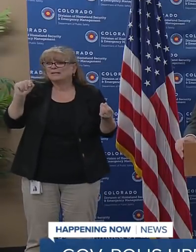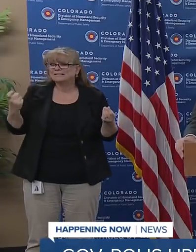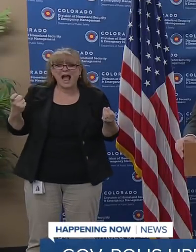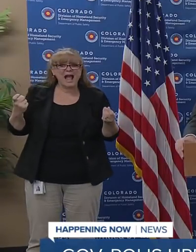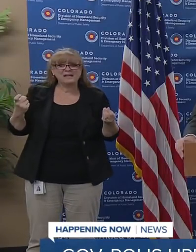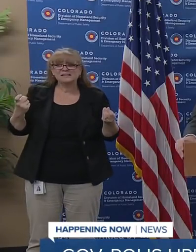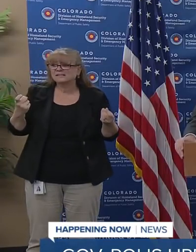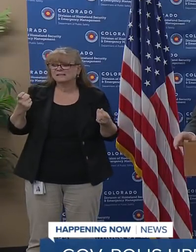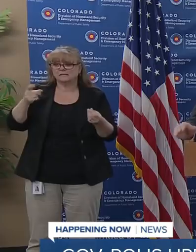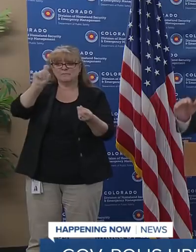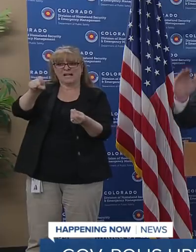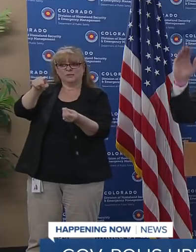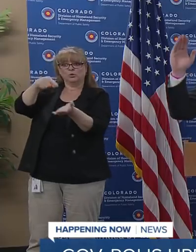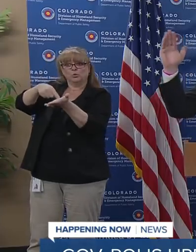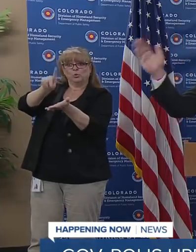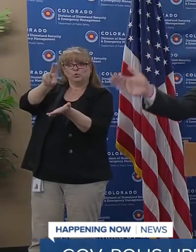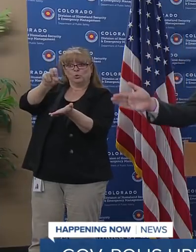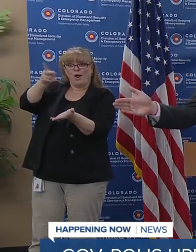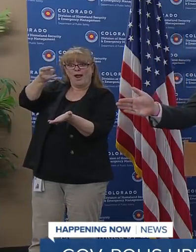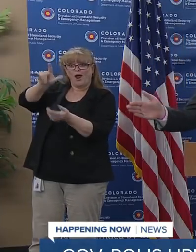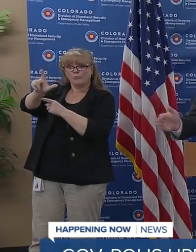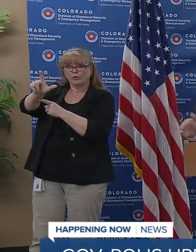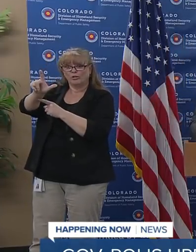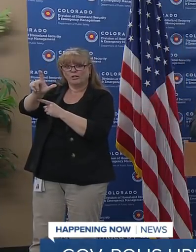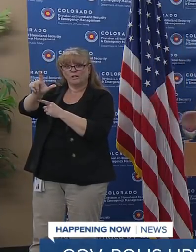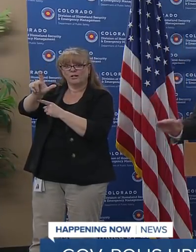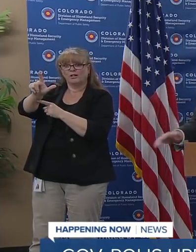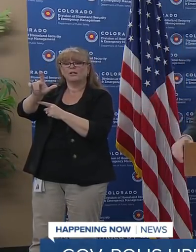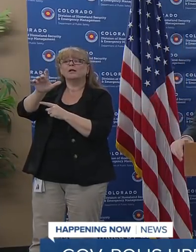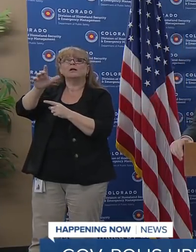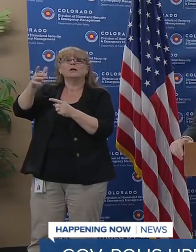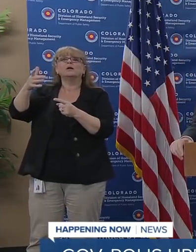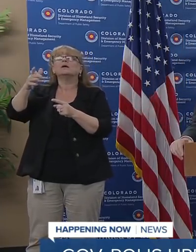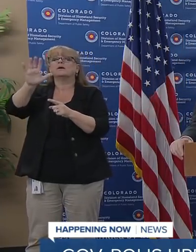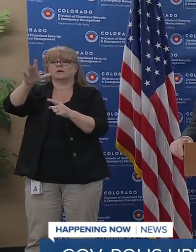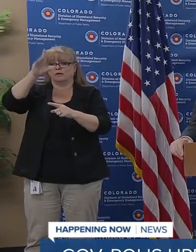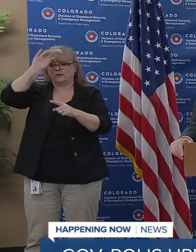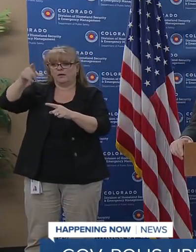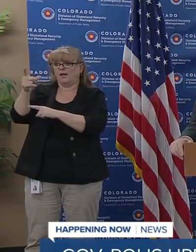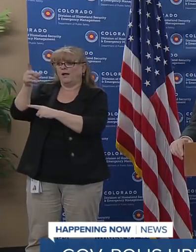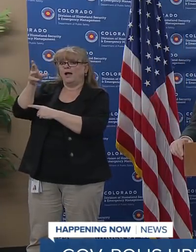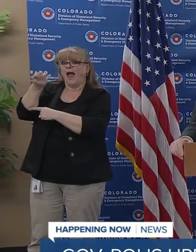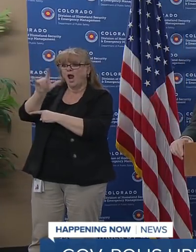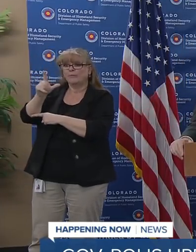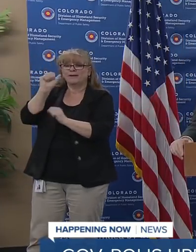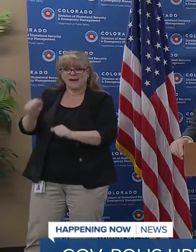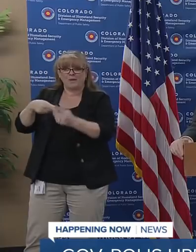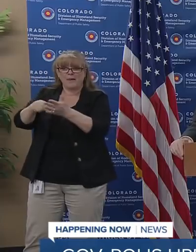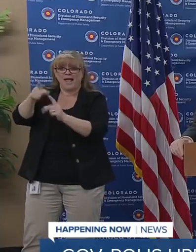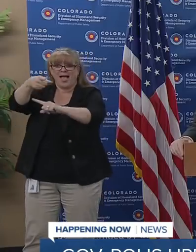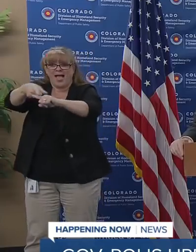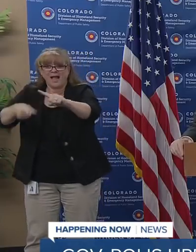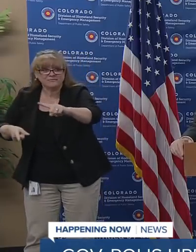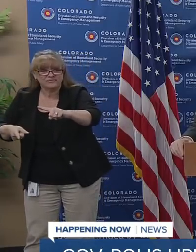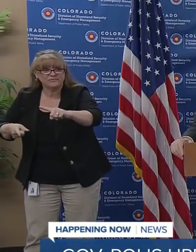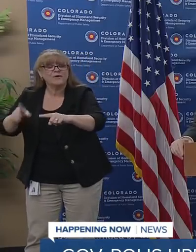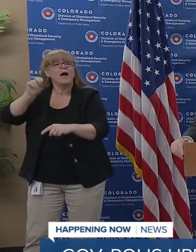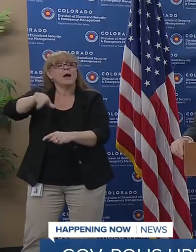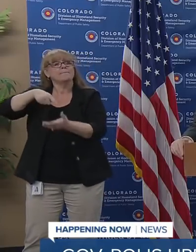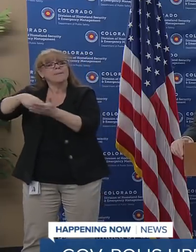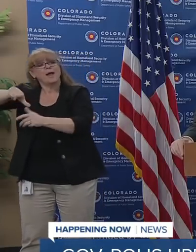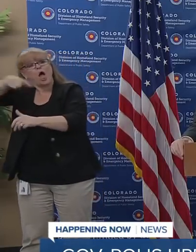or interest, half in April, half in June. No penalty, no interest. You can reach out to your county treasurer.